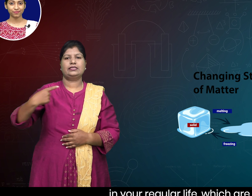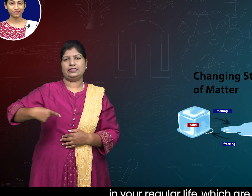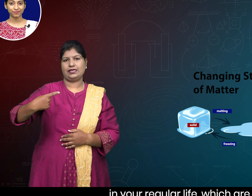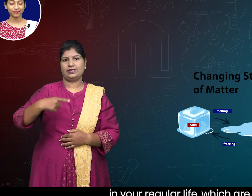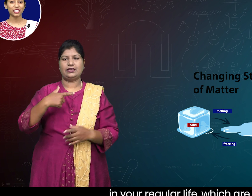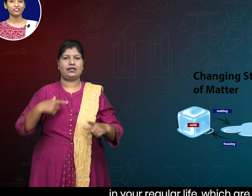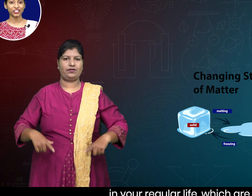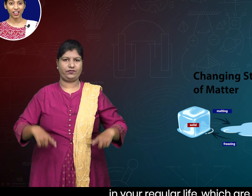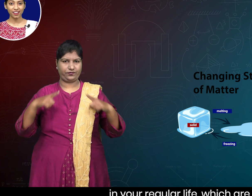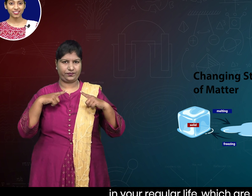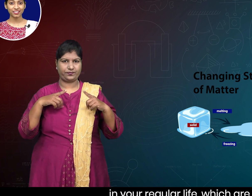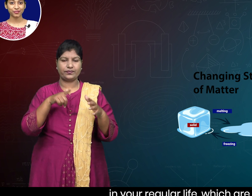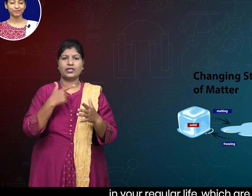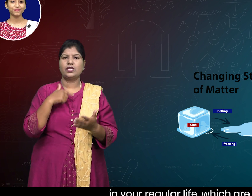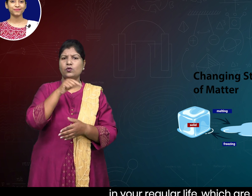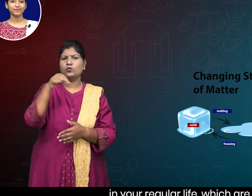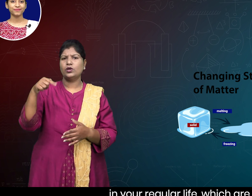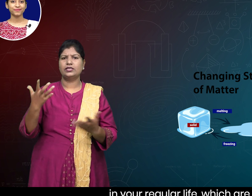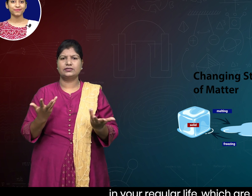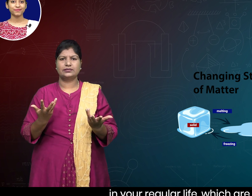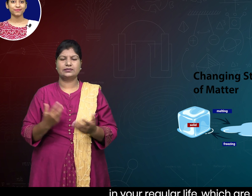life, which are